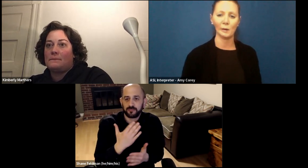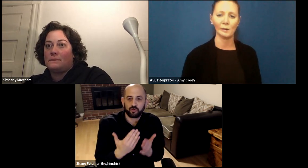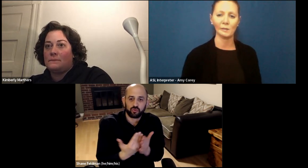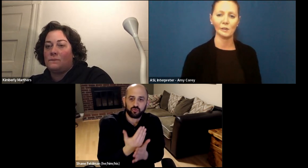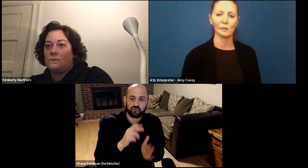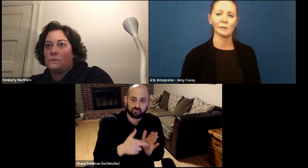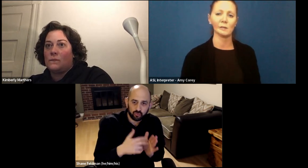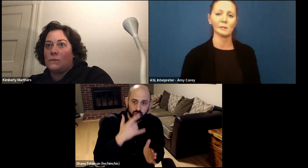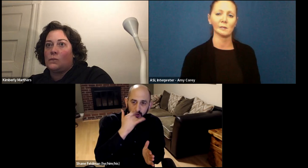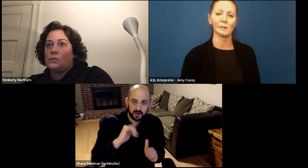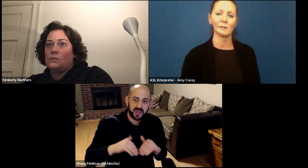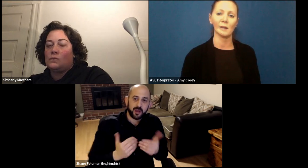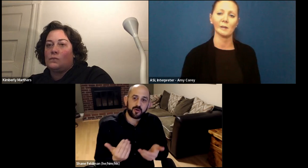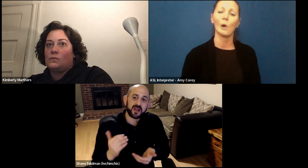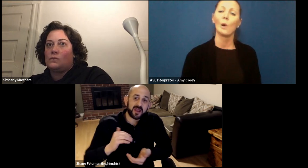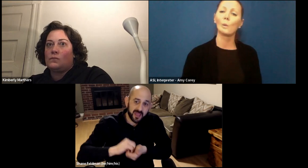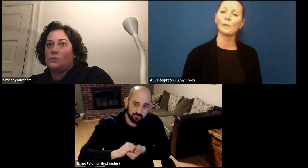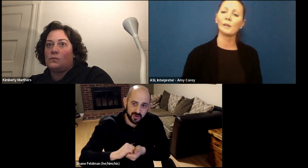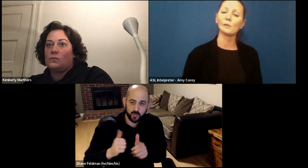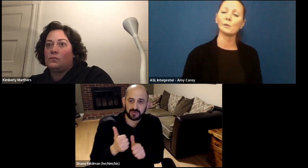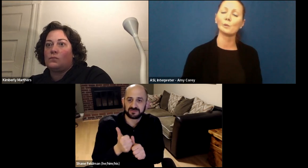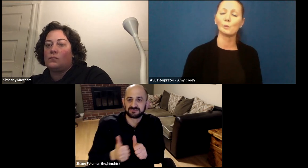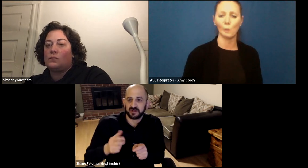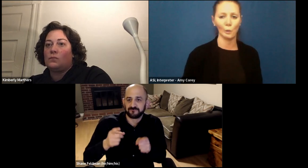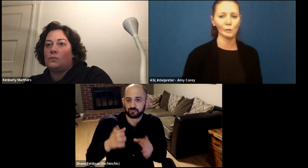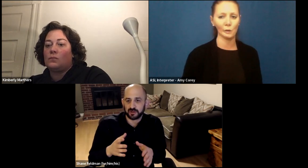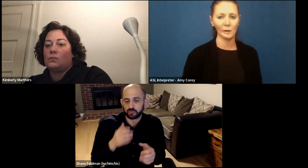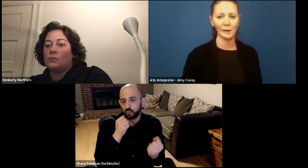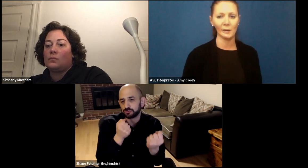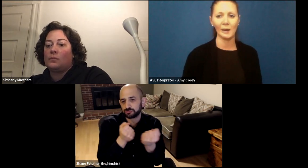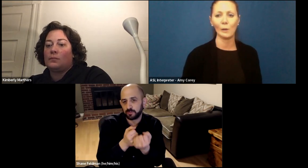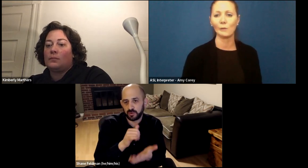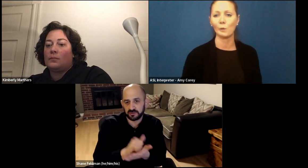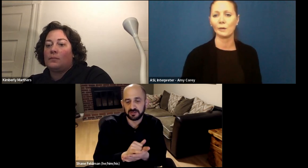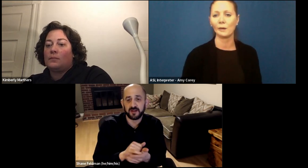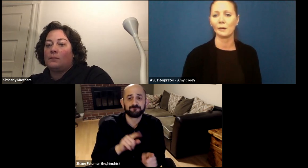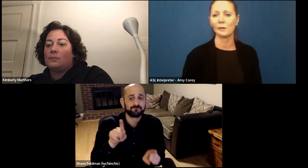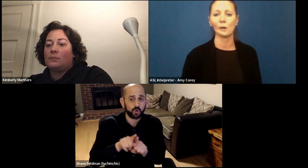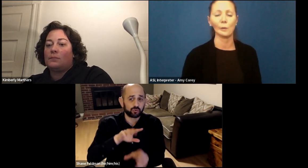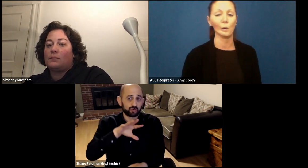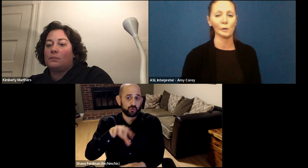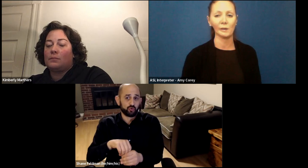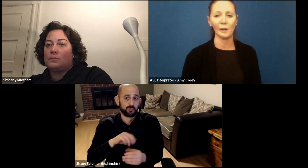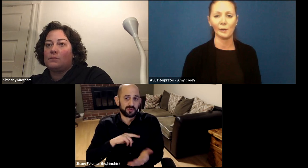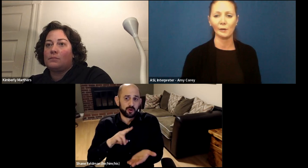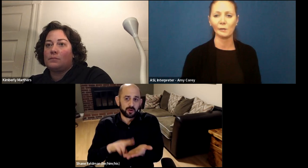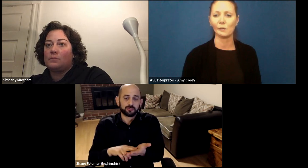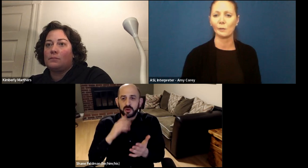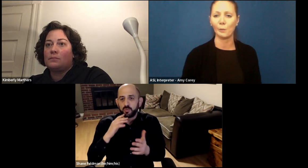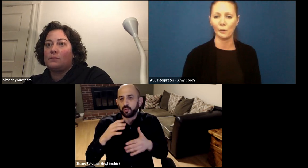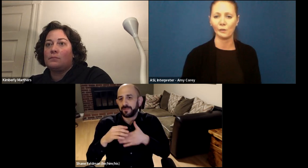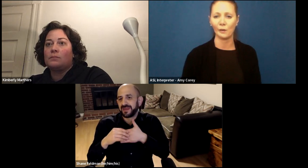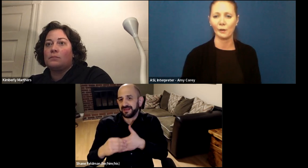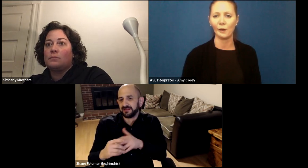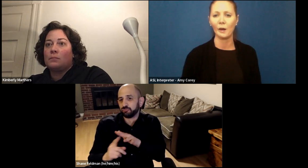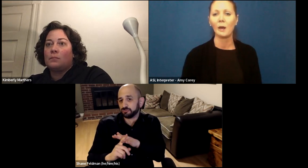the organization to discuss kind of what these new roles look like and how everyone can, you know, work together to